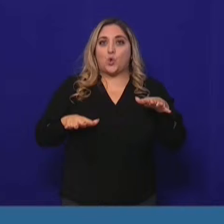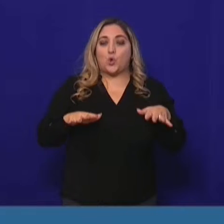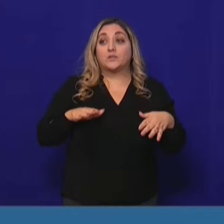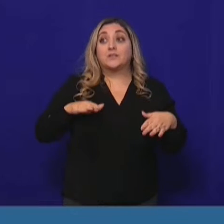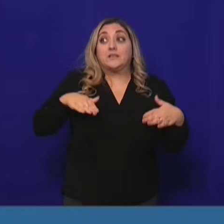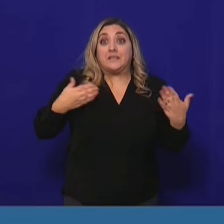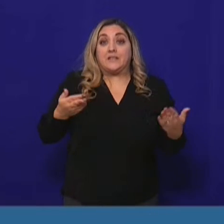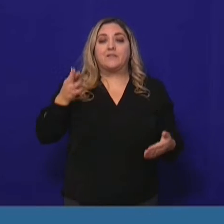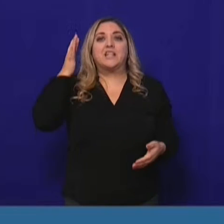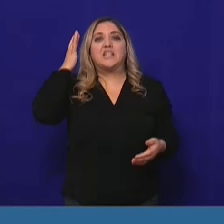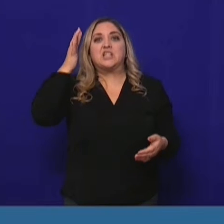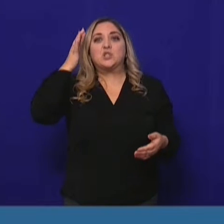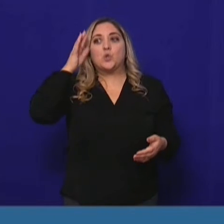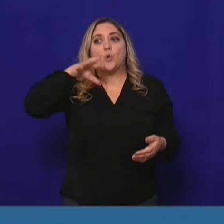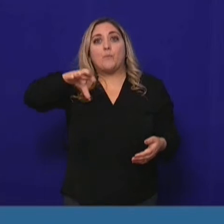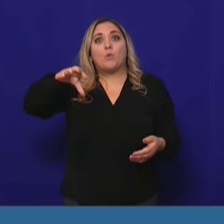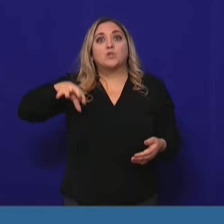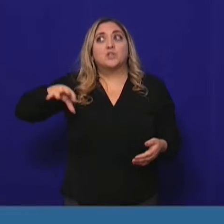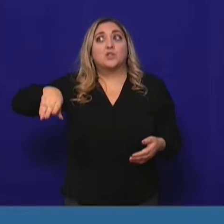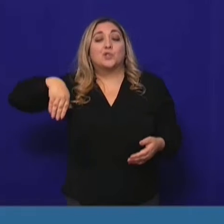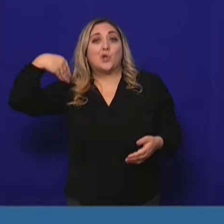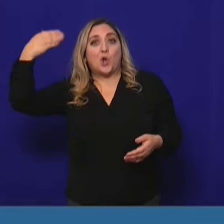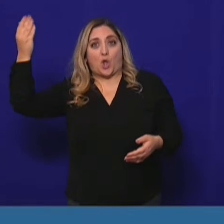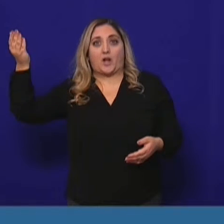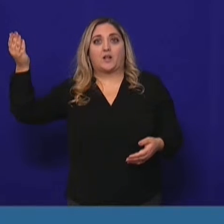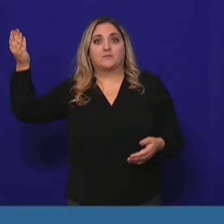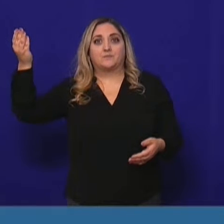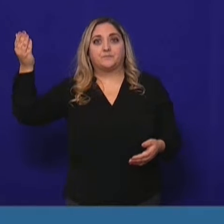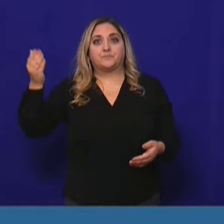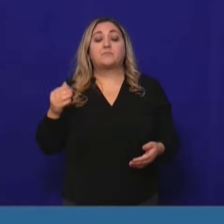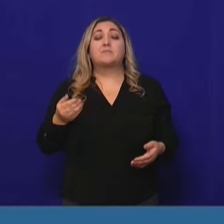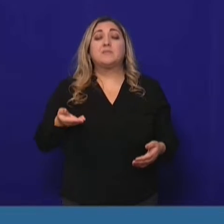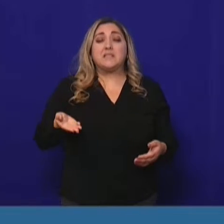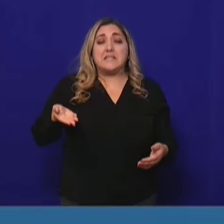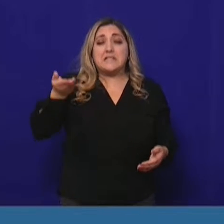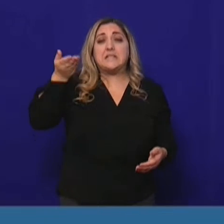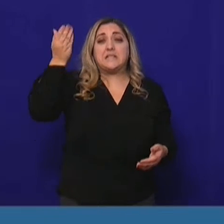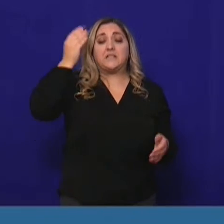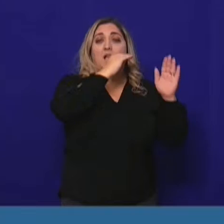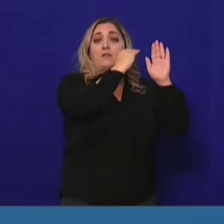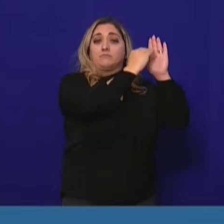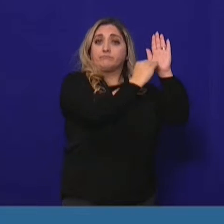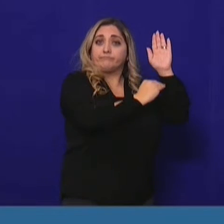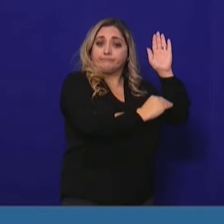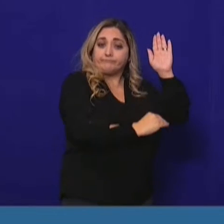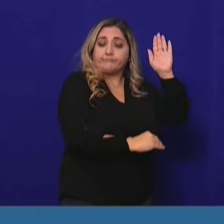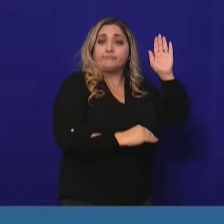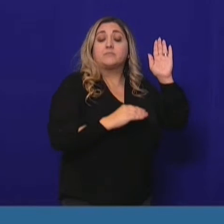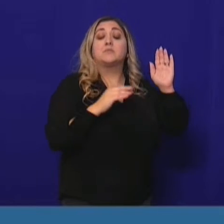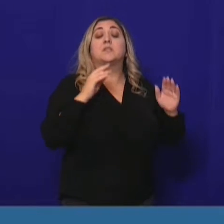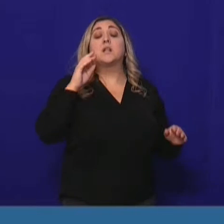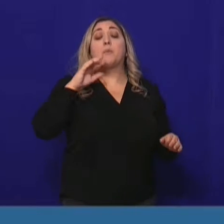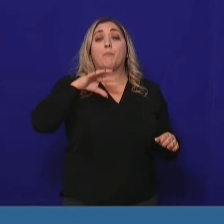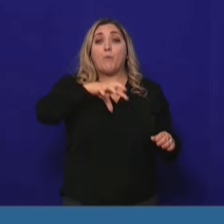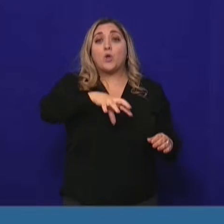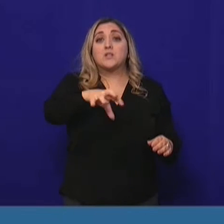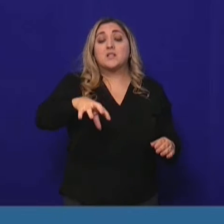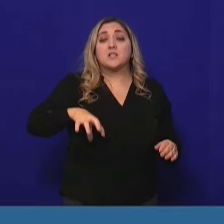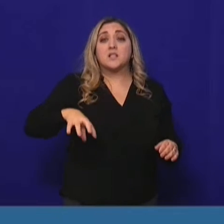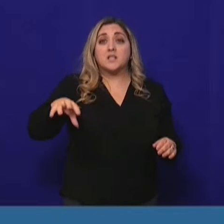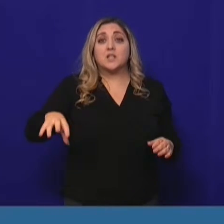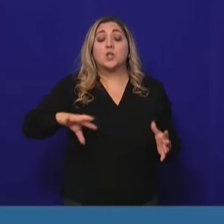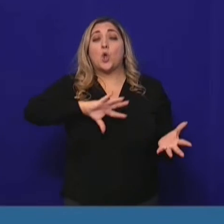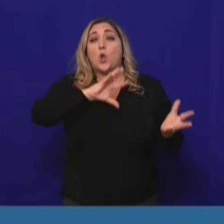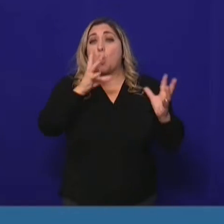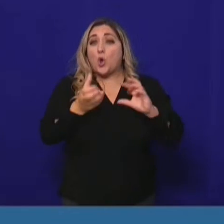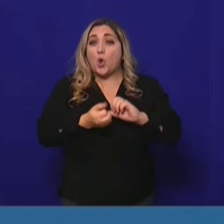ikun hemm iktar riskju f'dak il-pajjiżi u żidna wkoll dan il-lista kollha li huma l-lista kollha li